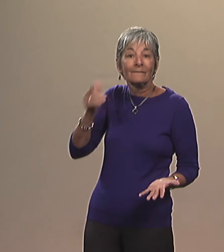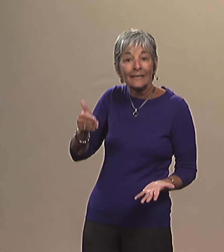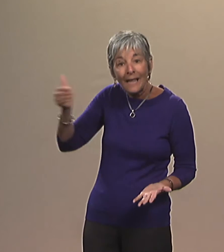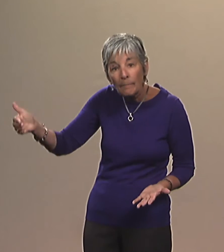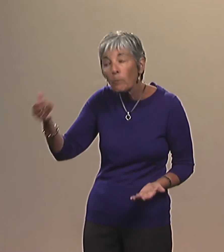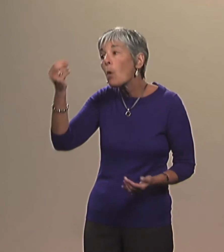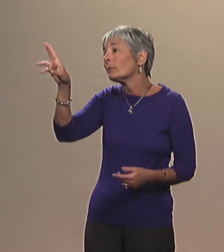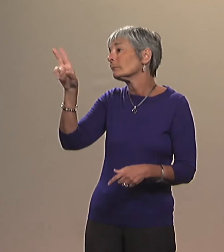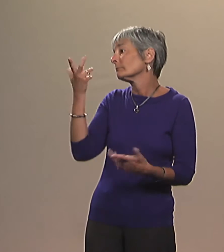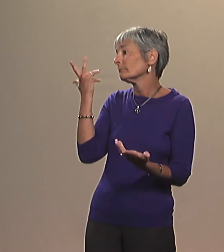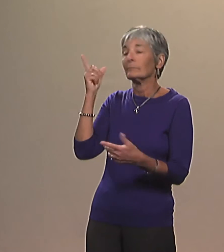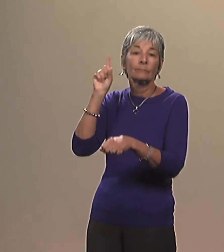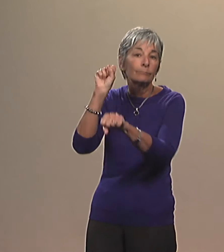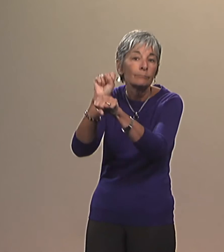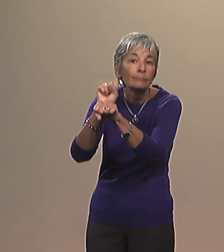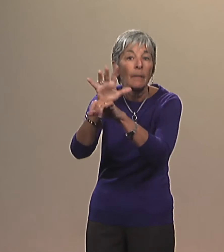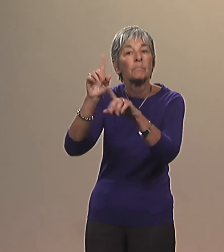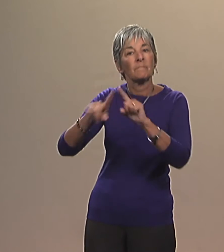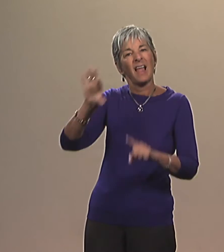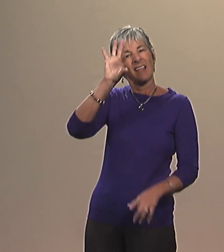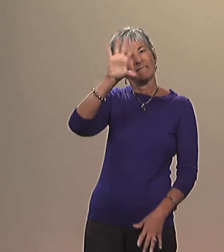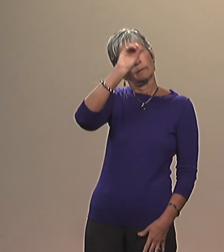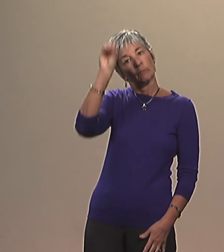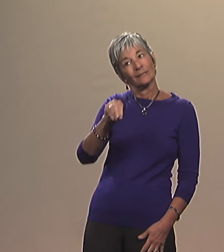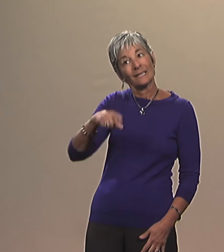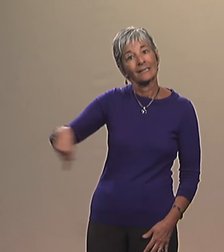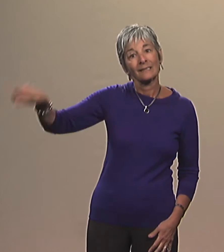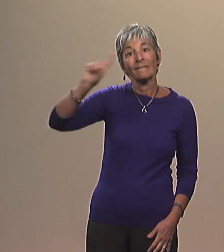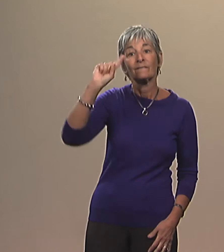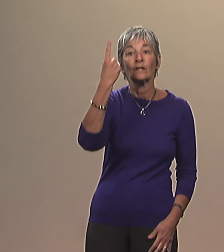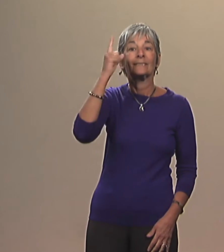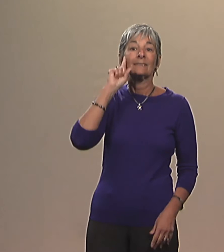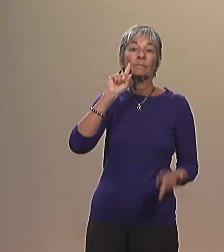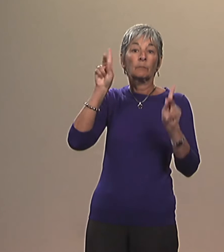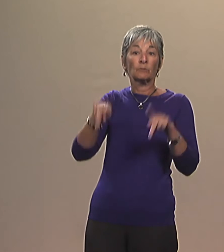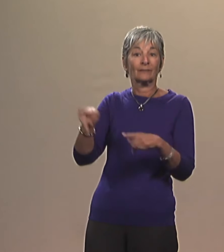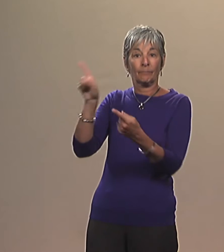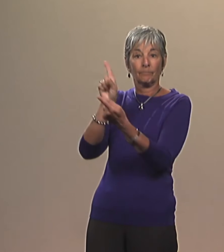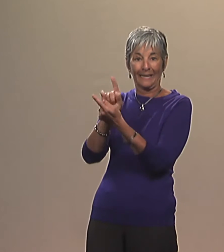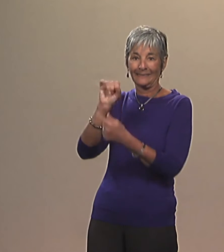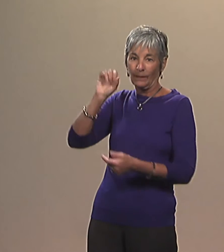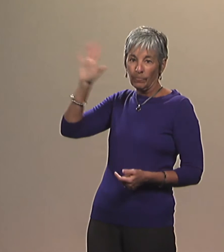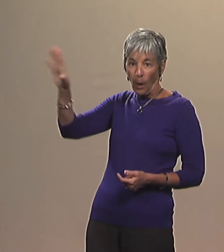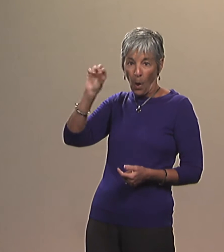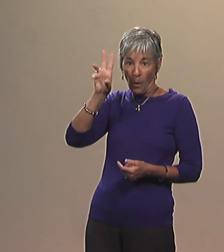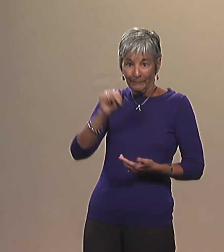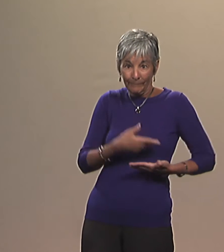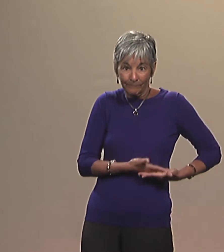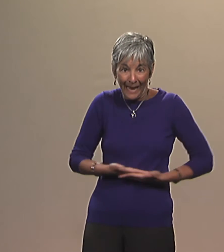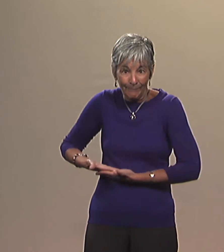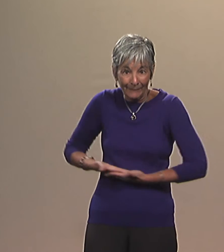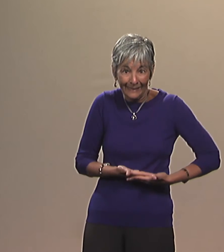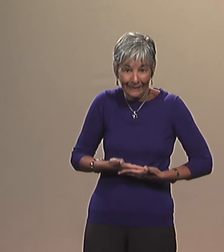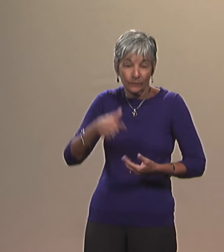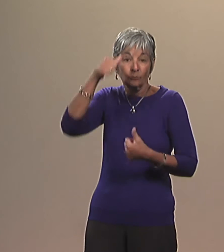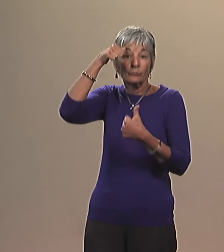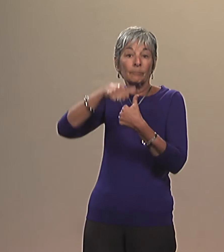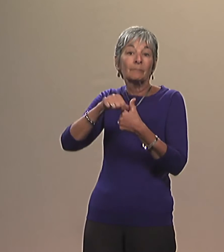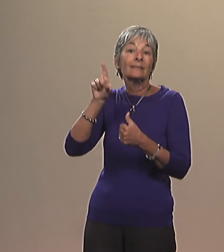neighbor or know someone at work. But for 95%, the first deaf person they meet is their own baby. Remember that